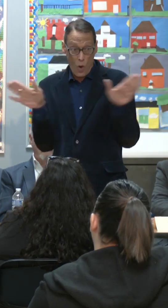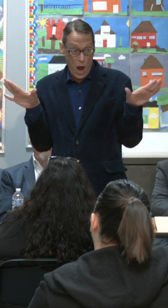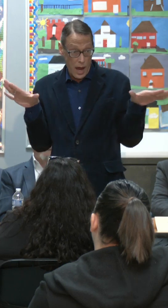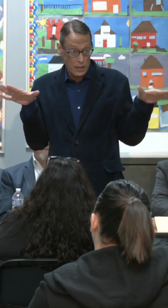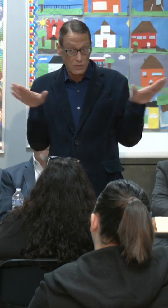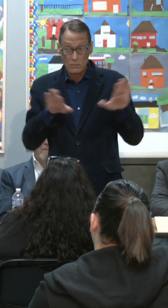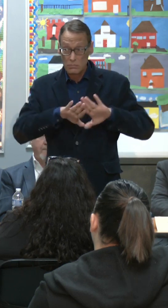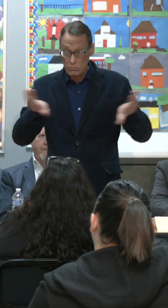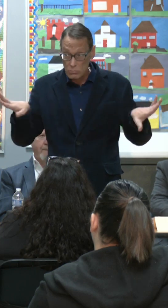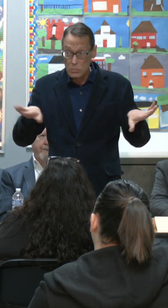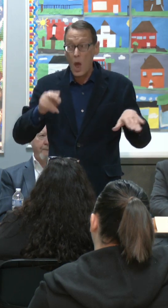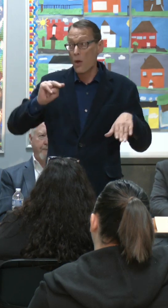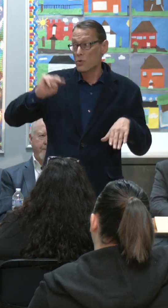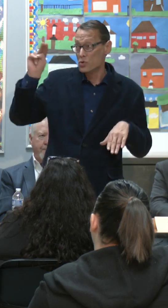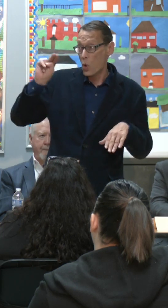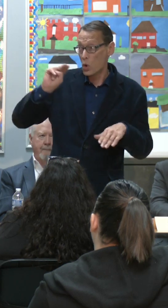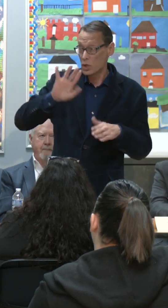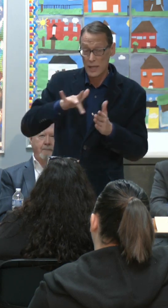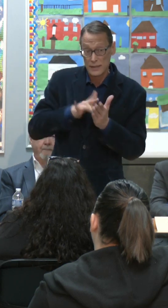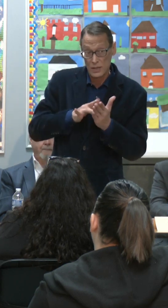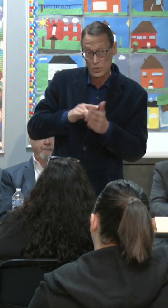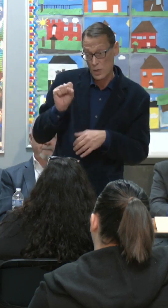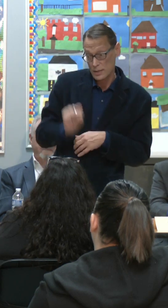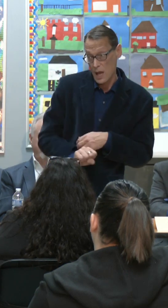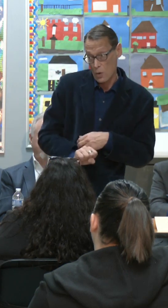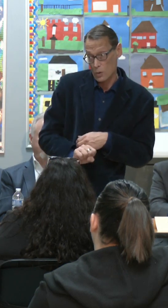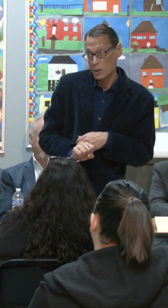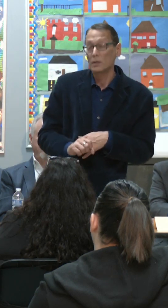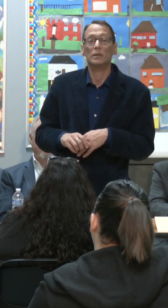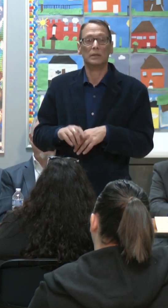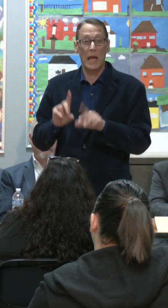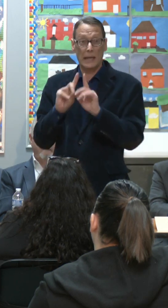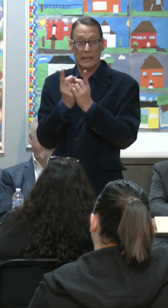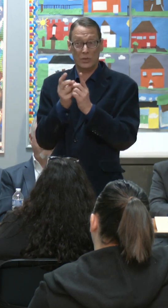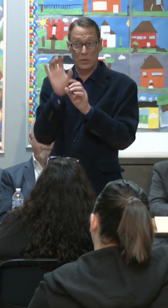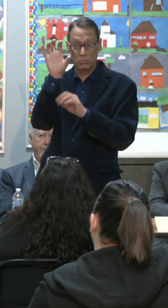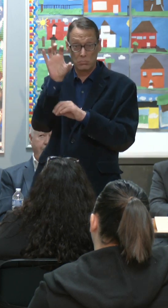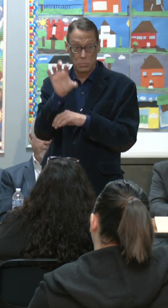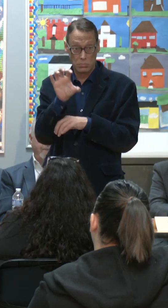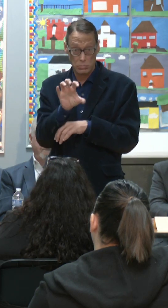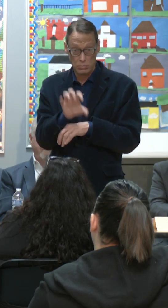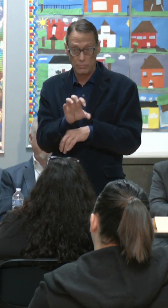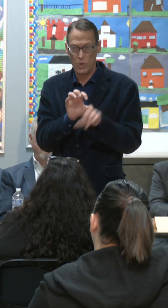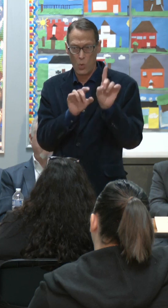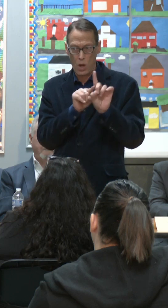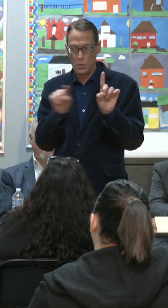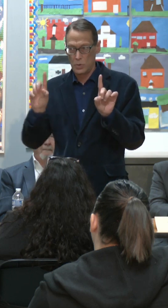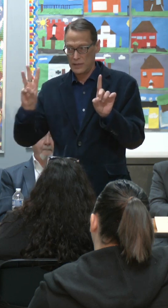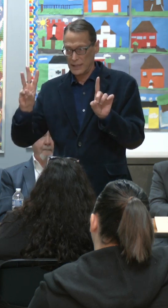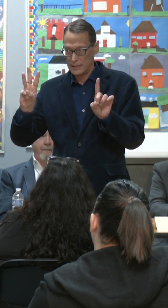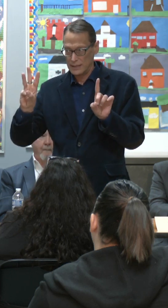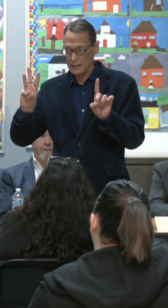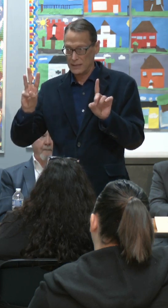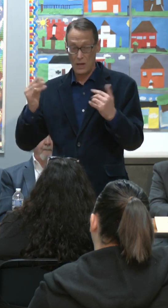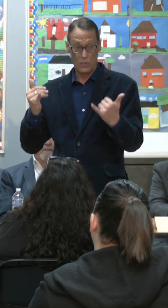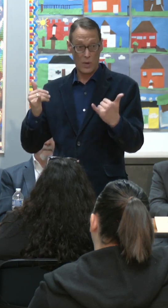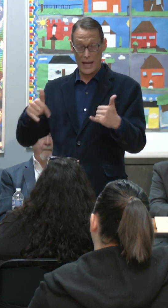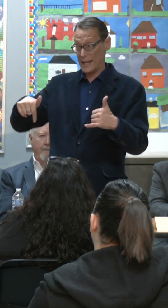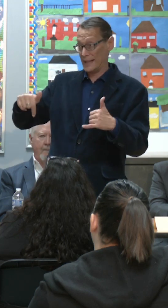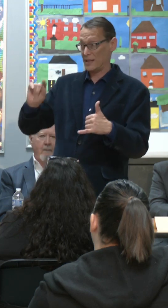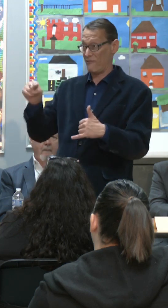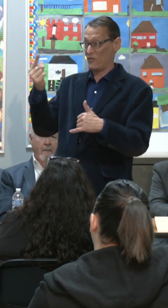where we're at right now, the mayor talked about some historic numbers. Yeah, we're at one of the lowest levels that we've seen in decades. We hope